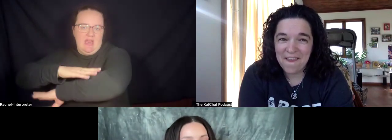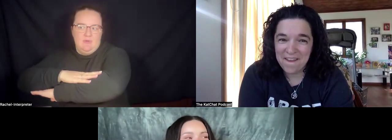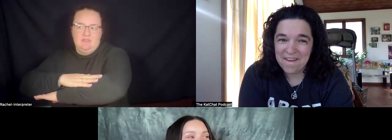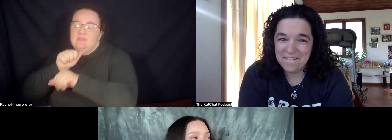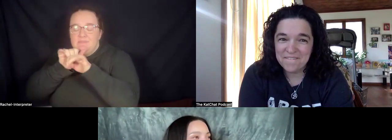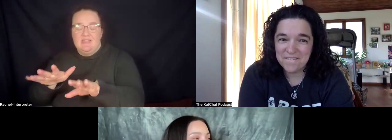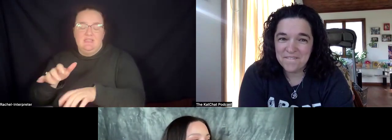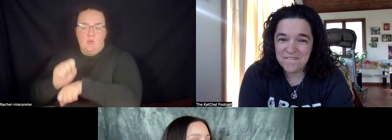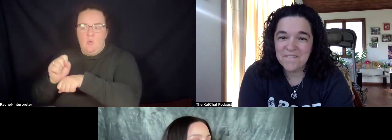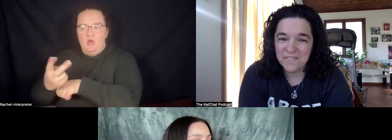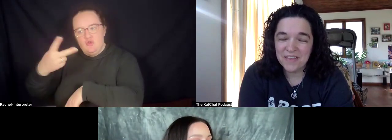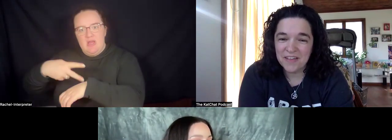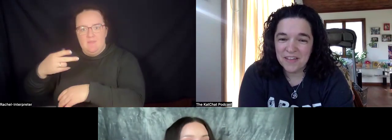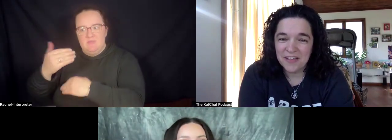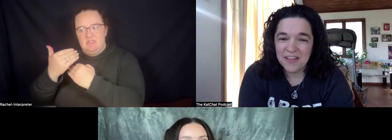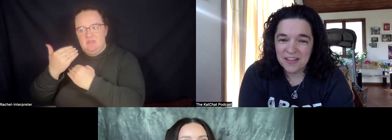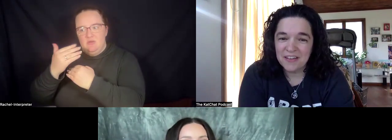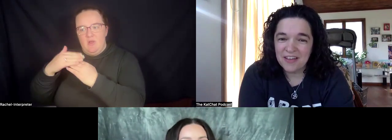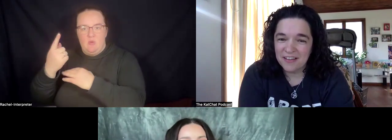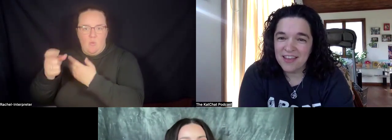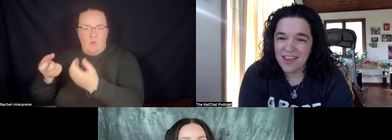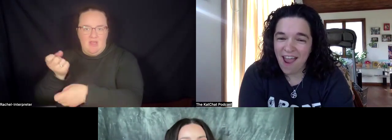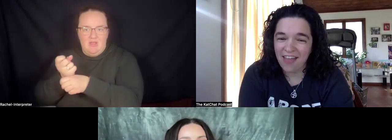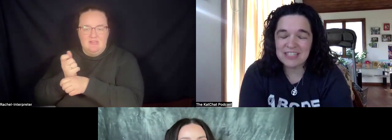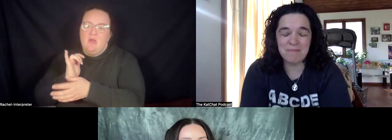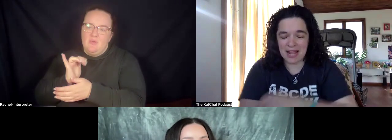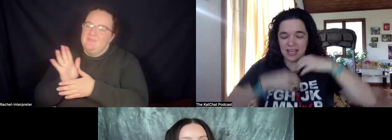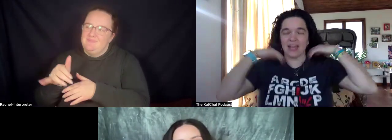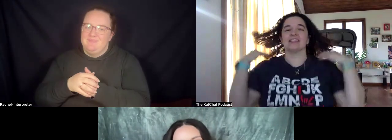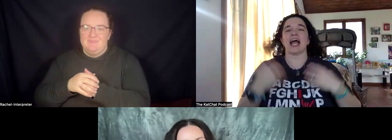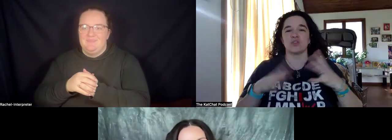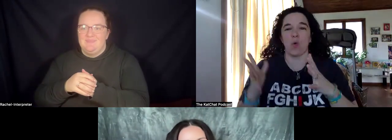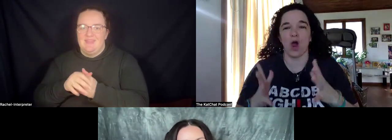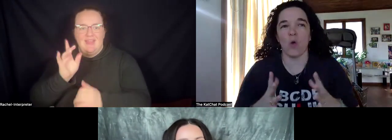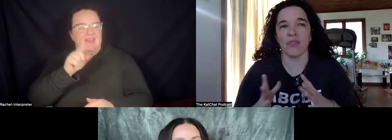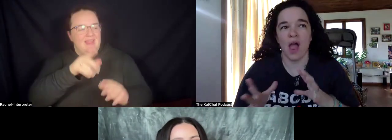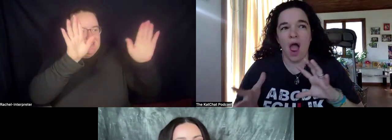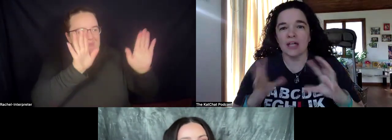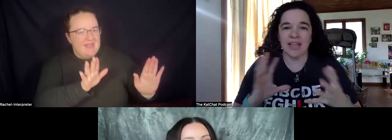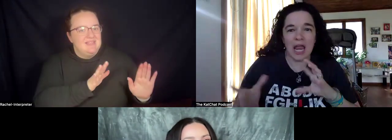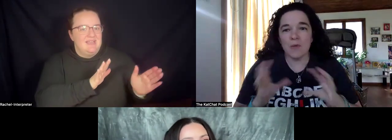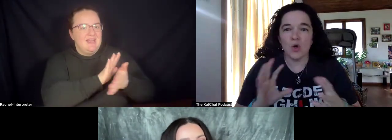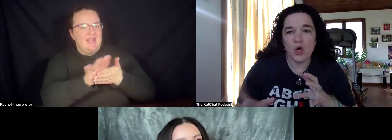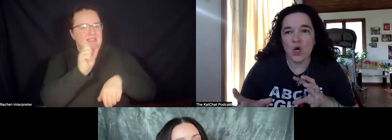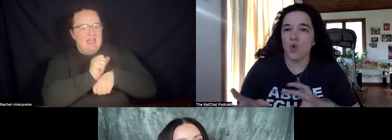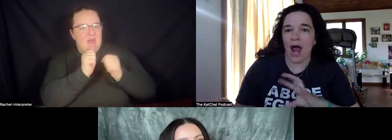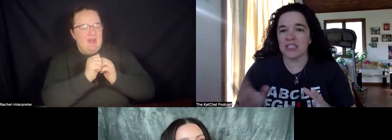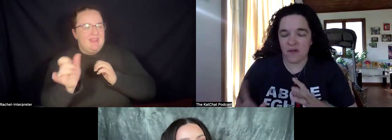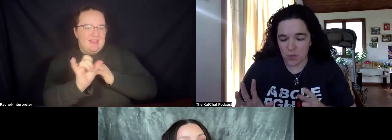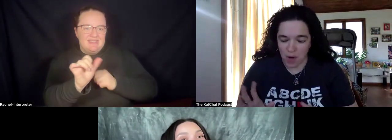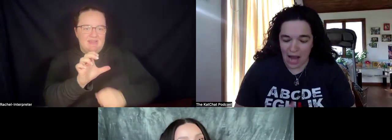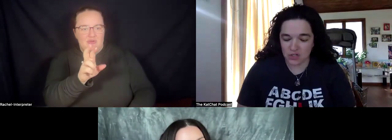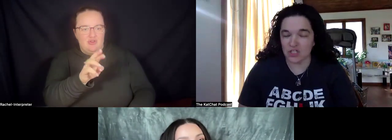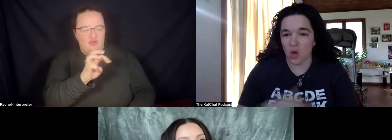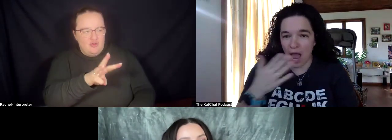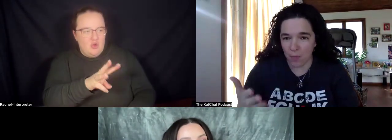year. And yeah, just Yeah, that's I amazing. think You it got to works. work with same crew on a